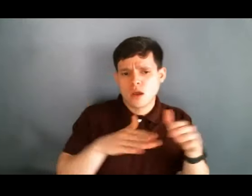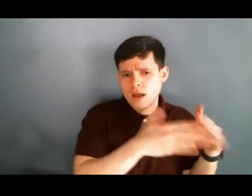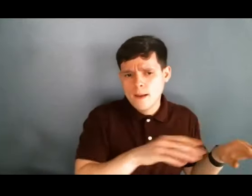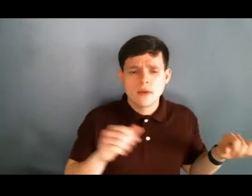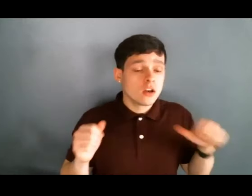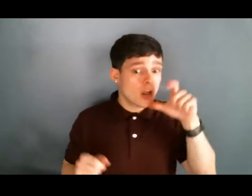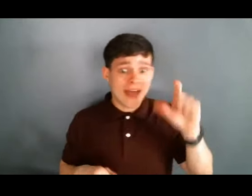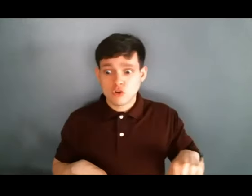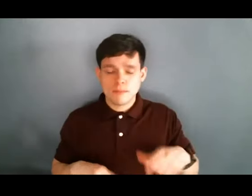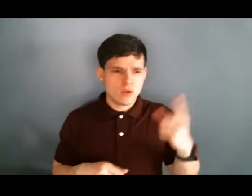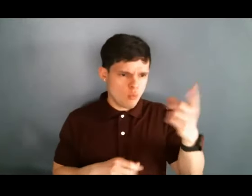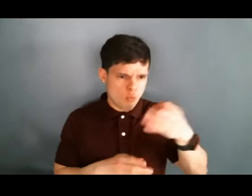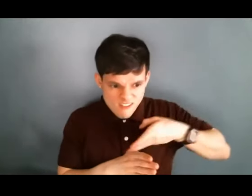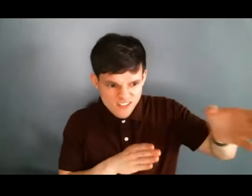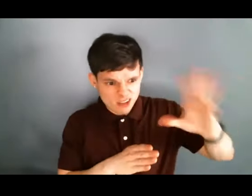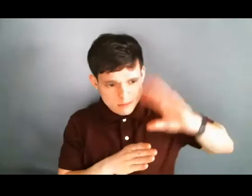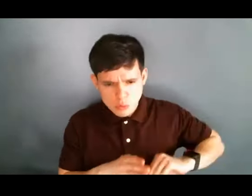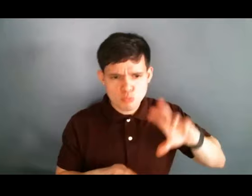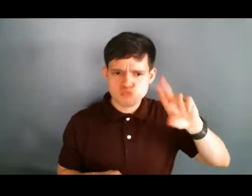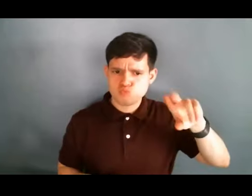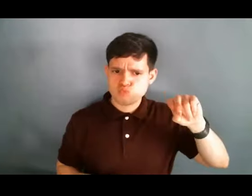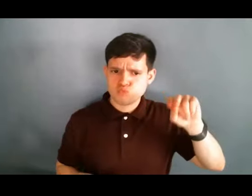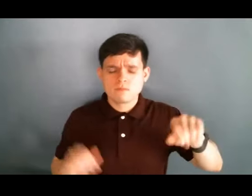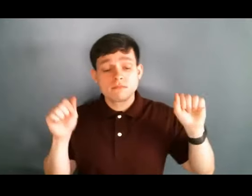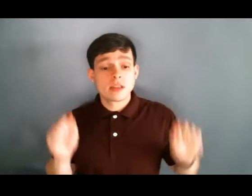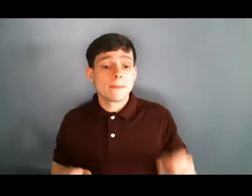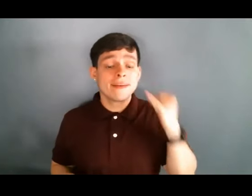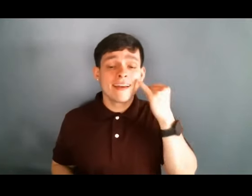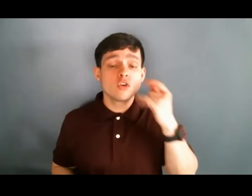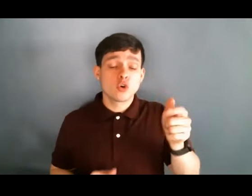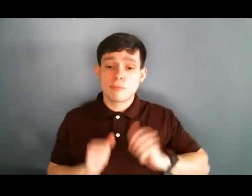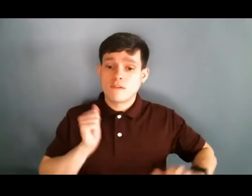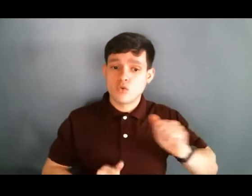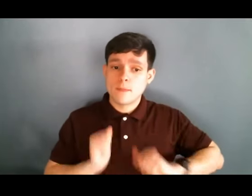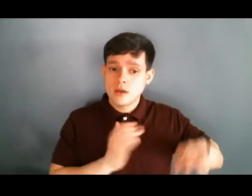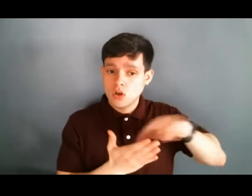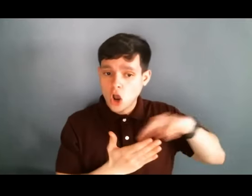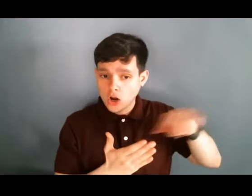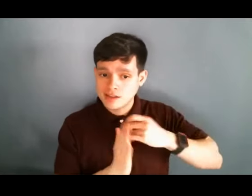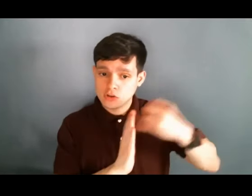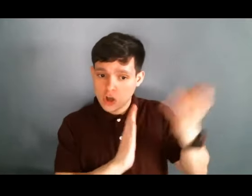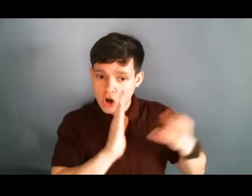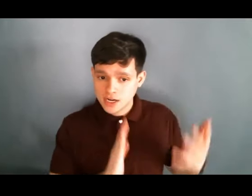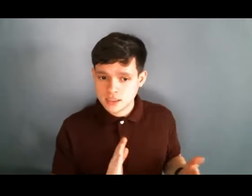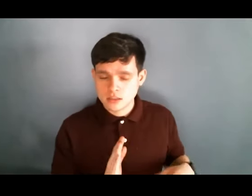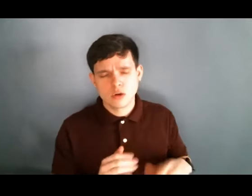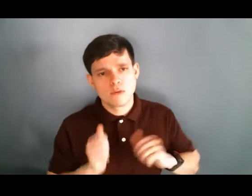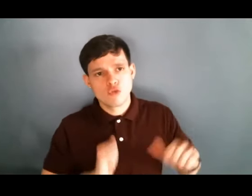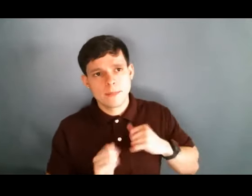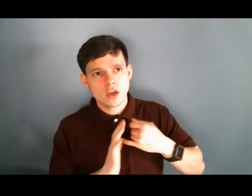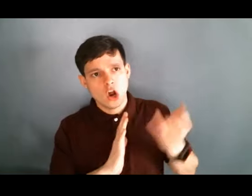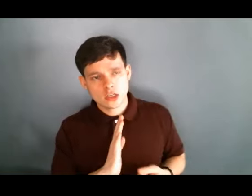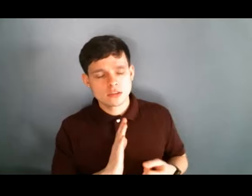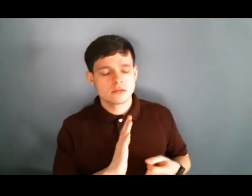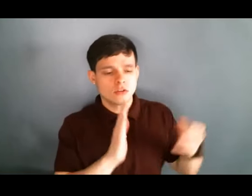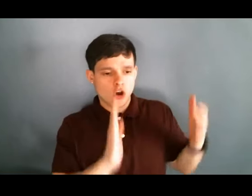in one field. For example, if you are a performing arts artist, but you spent a number of years